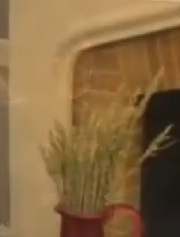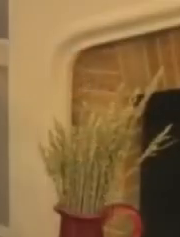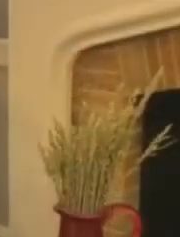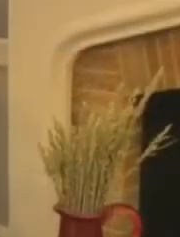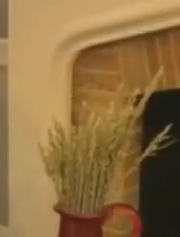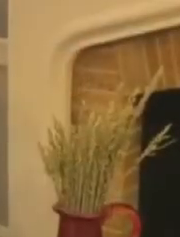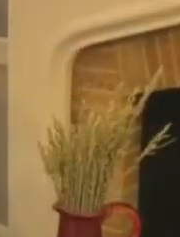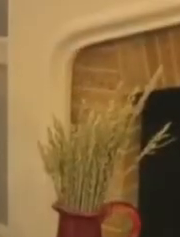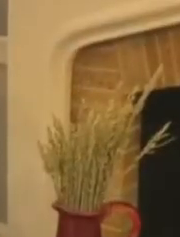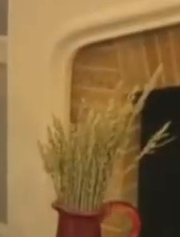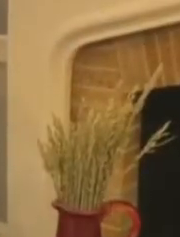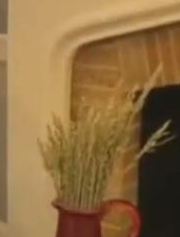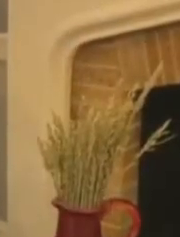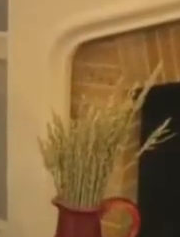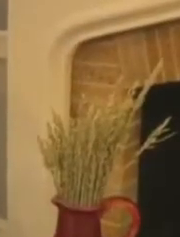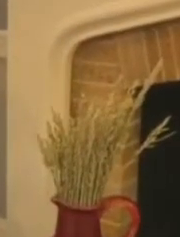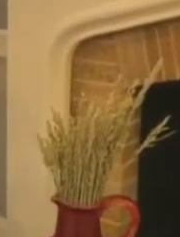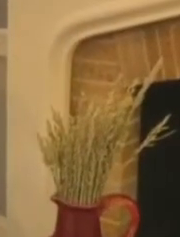Let us pray.